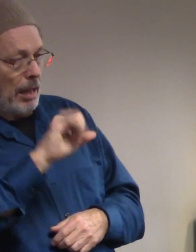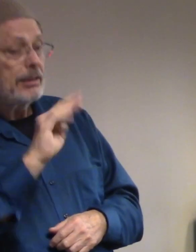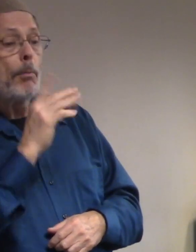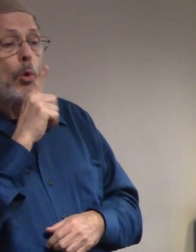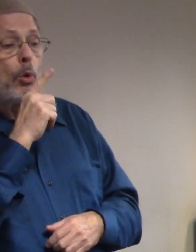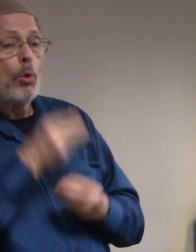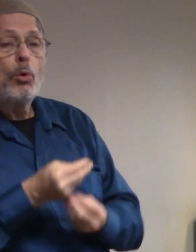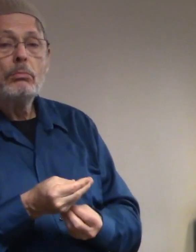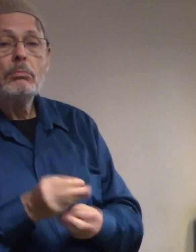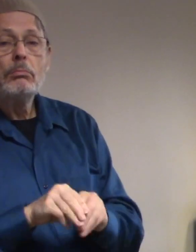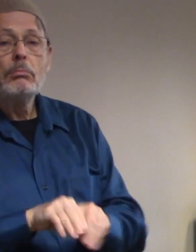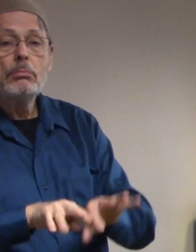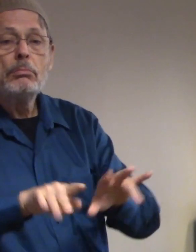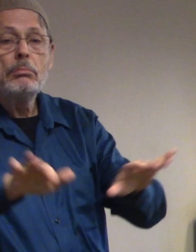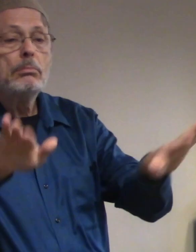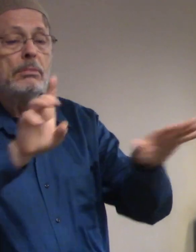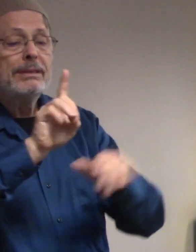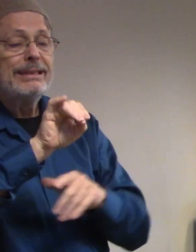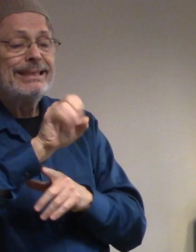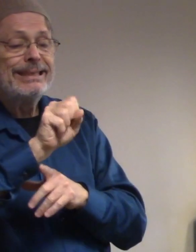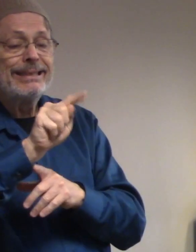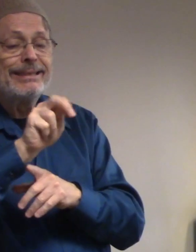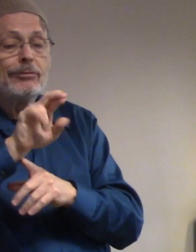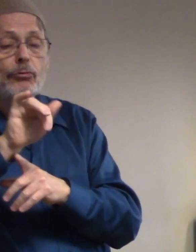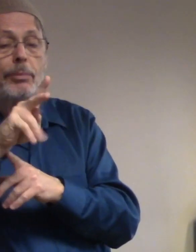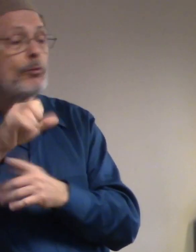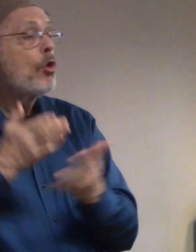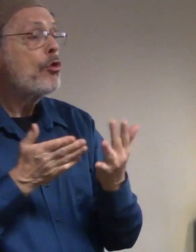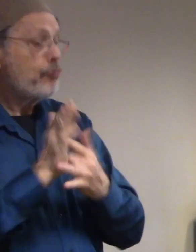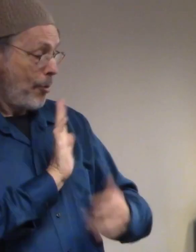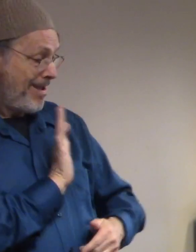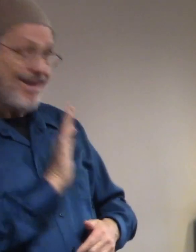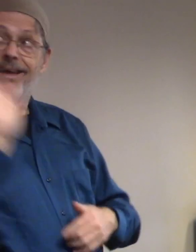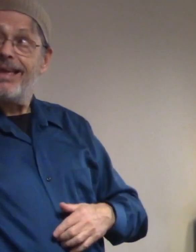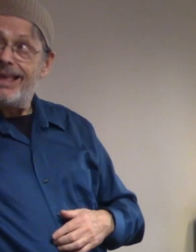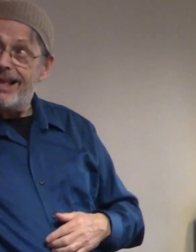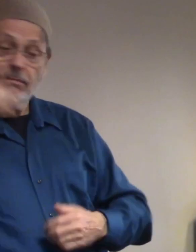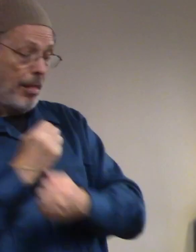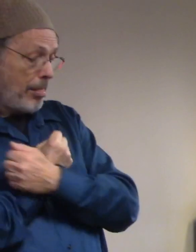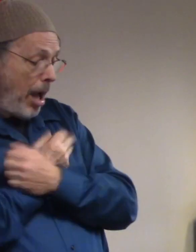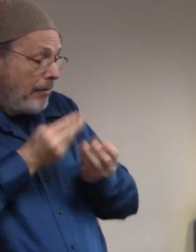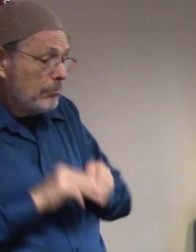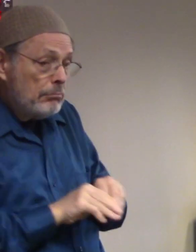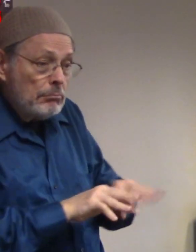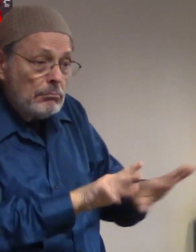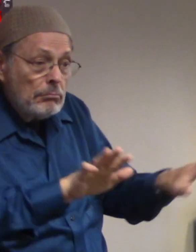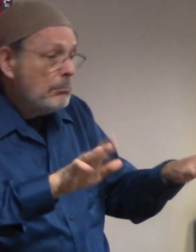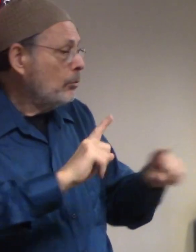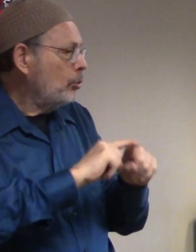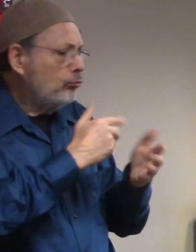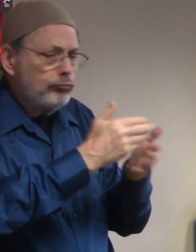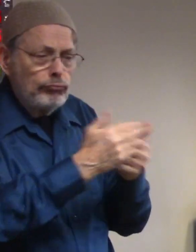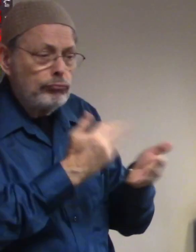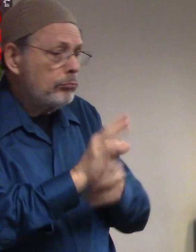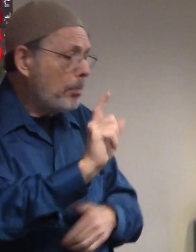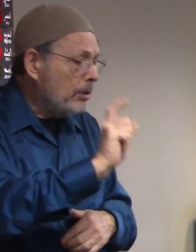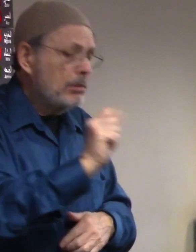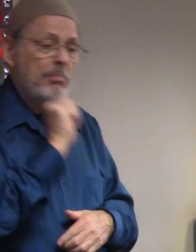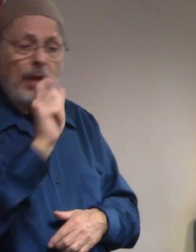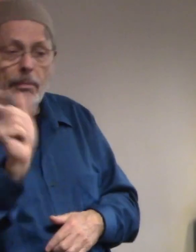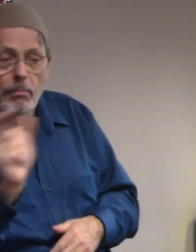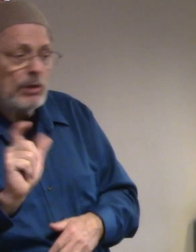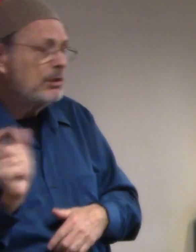distributes. So through this love, everybody gets a portion. Muslim, non-Muslim, jinn,